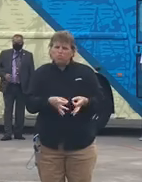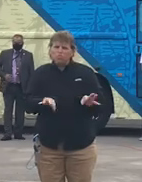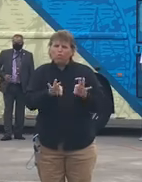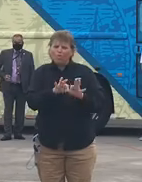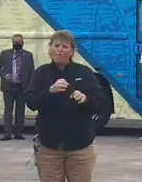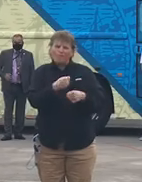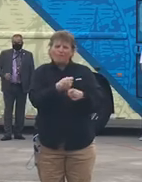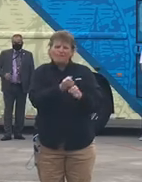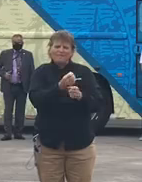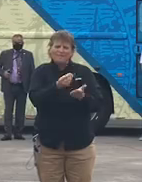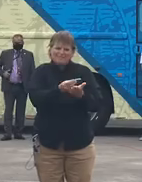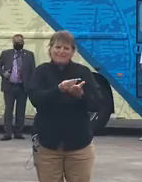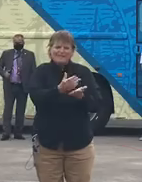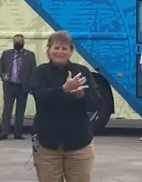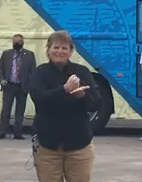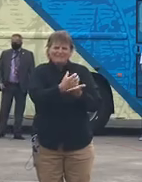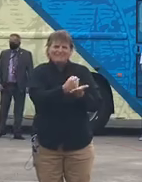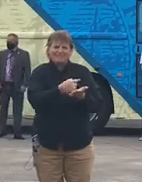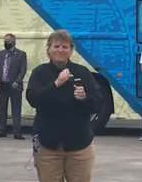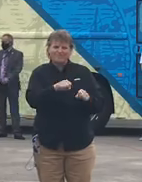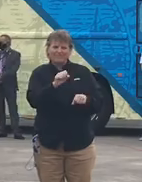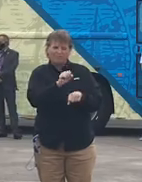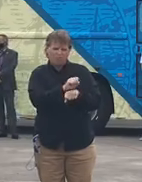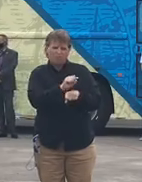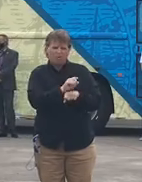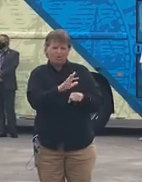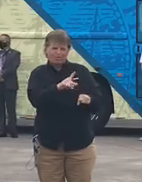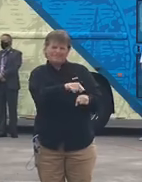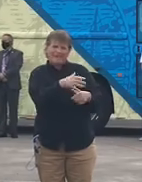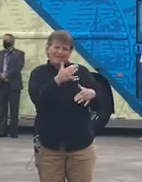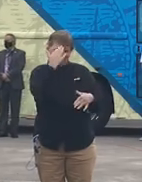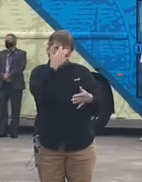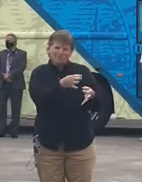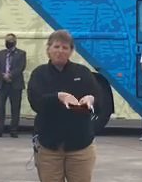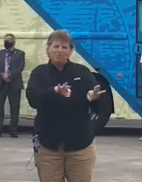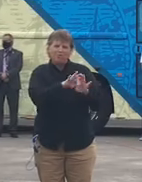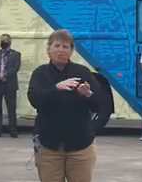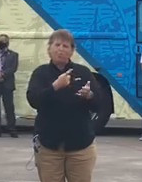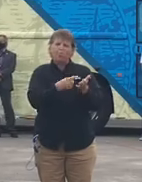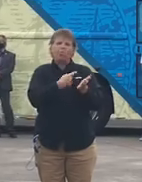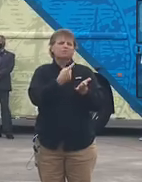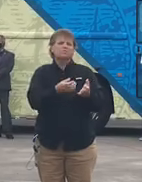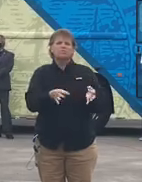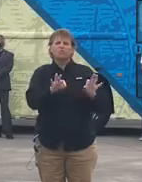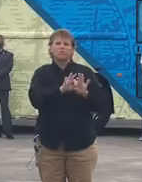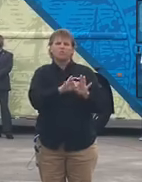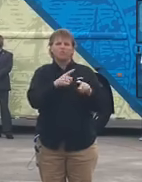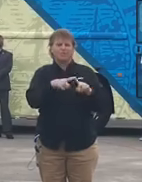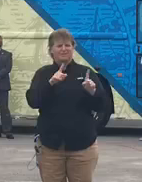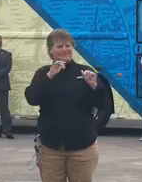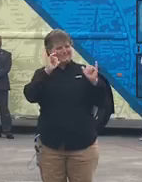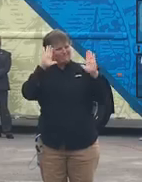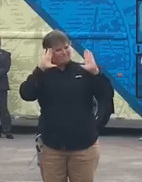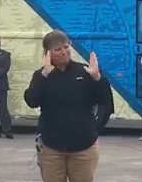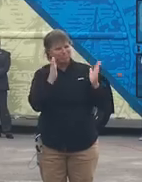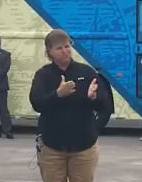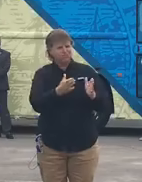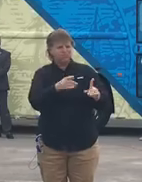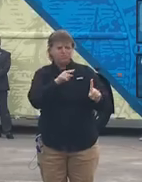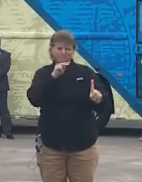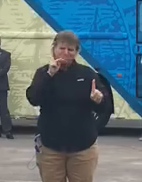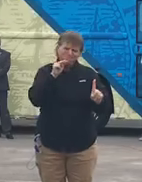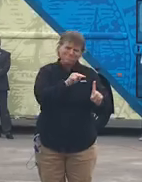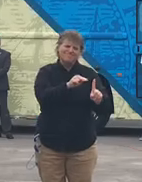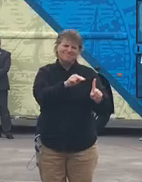you employ, it's essential for them. So nobody is not essential. We're looking at it in terms of how do we reduce risk from